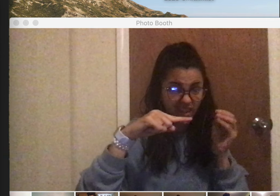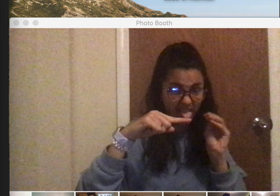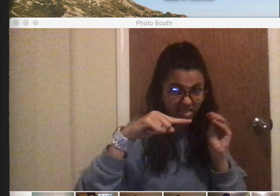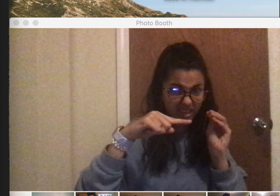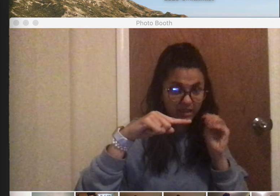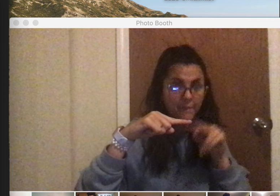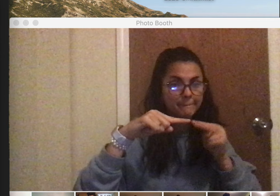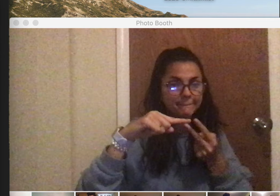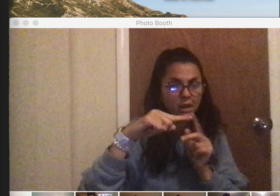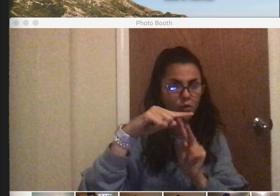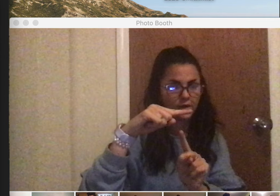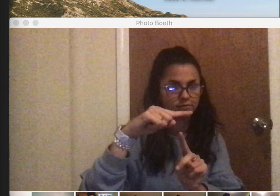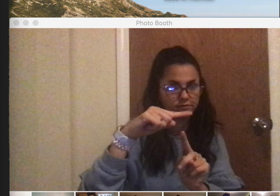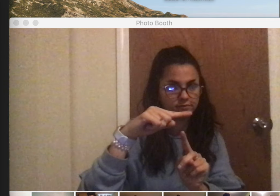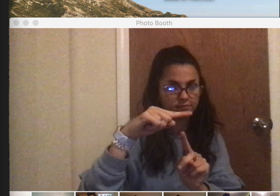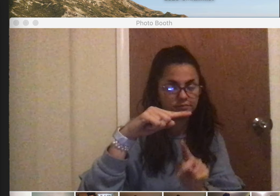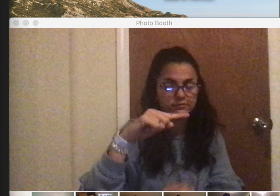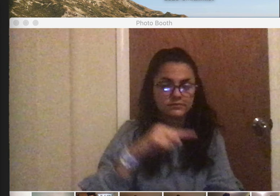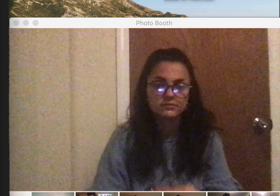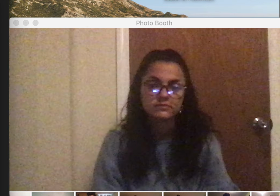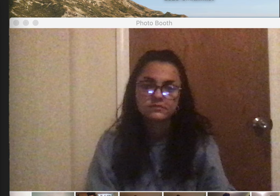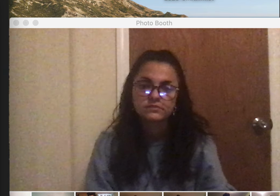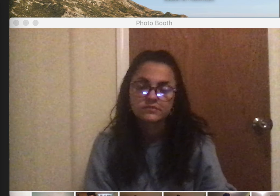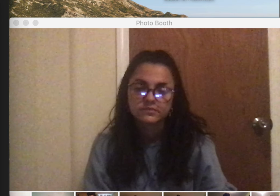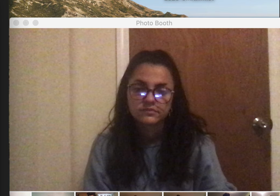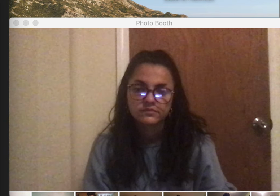4th, over x to the 8th.